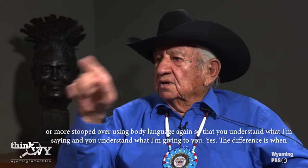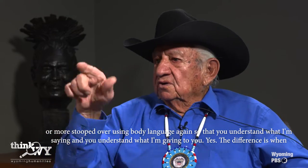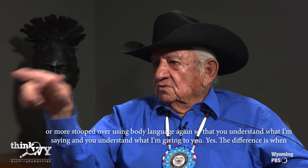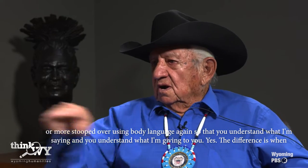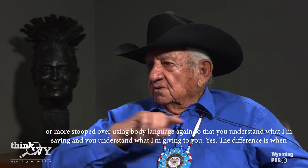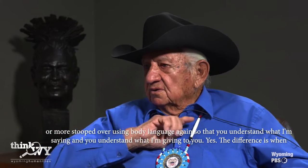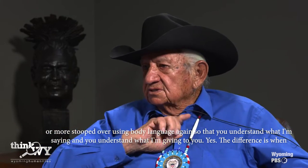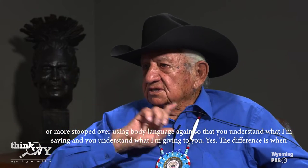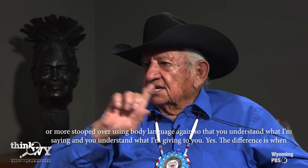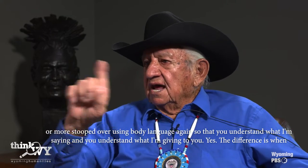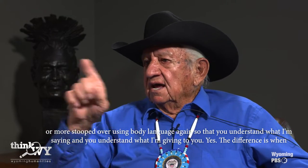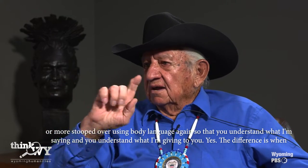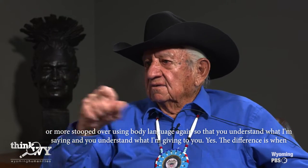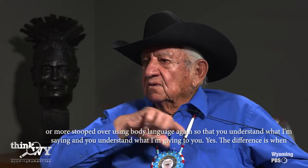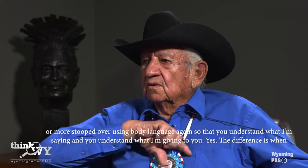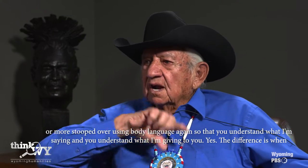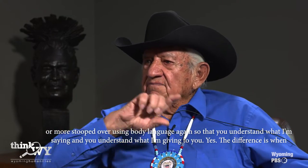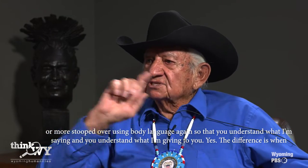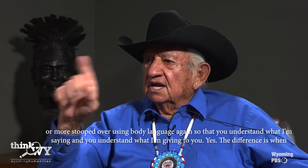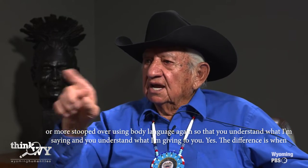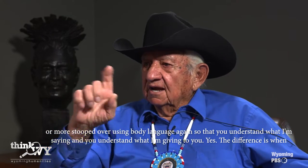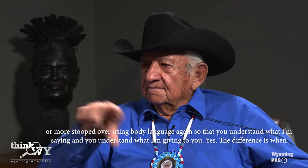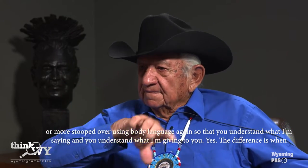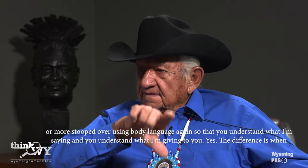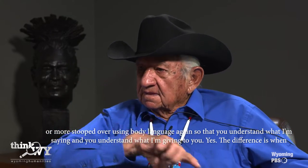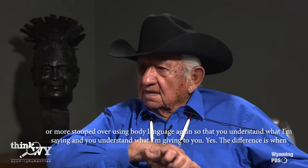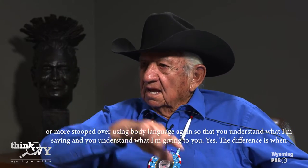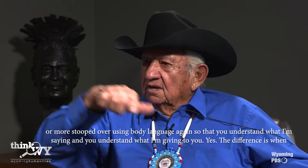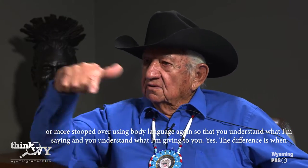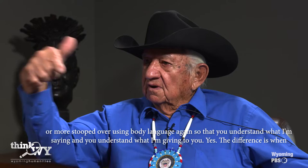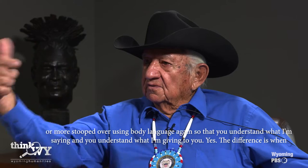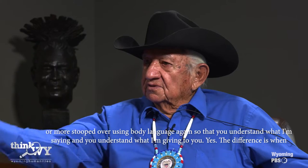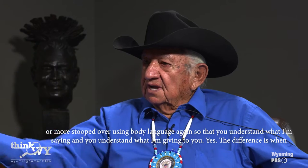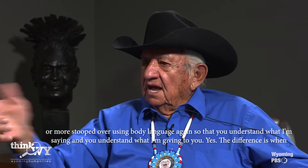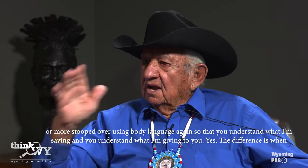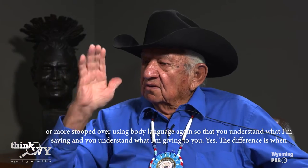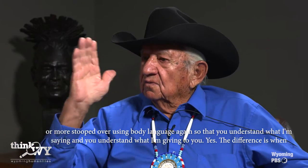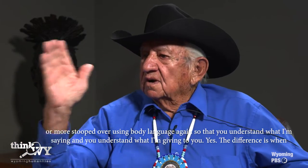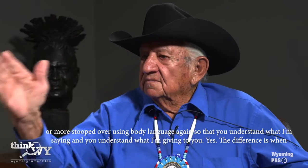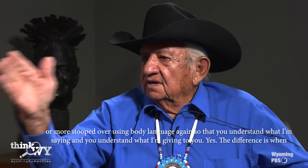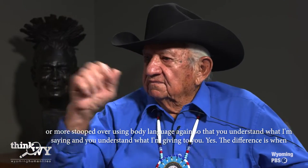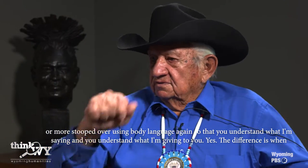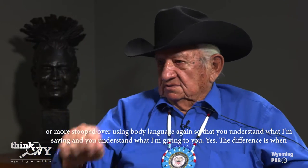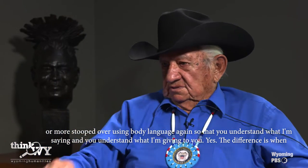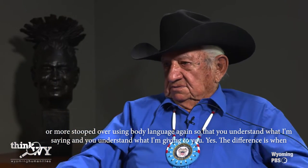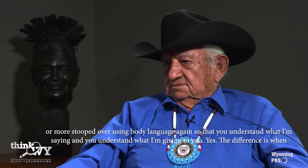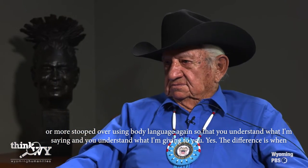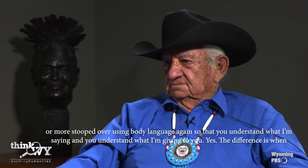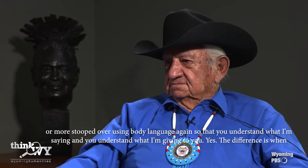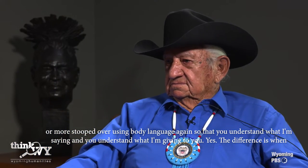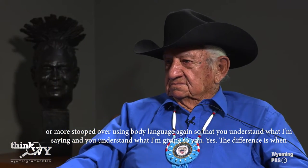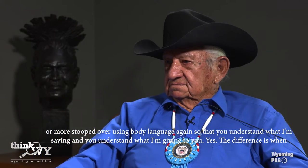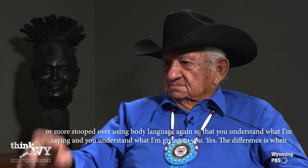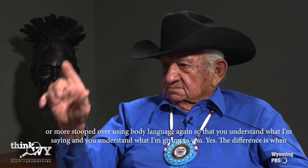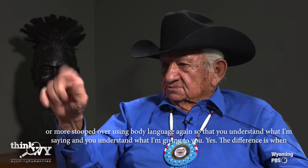you understand what I'm saying and you understand what I'm giving to you.